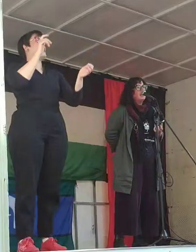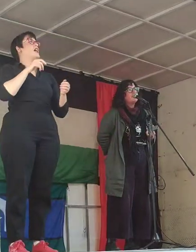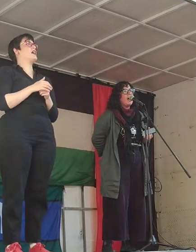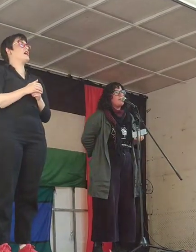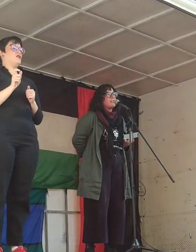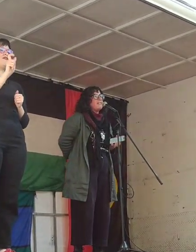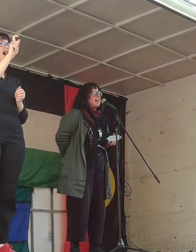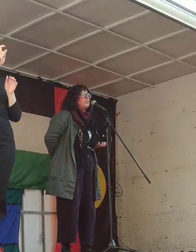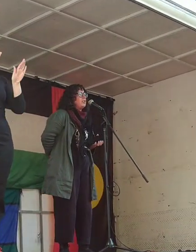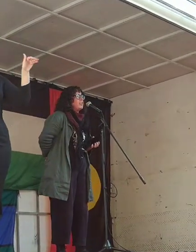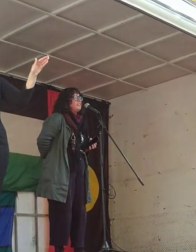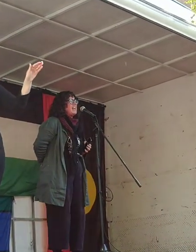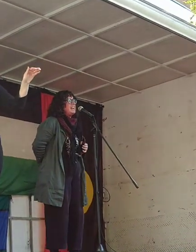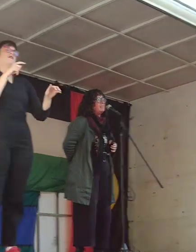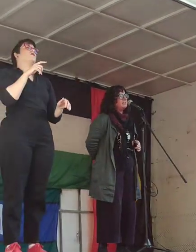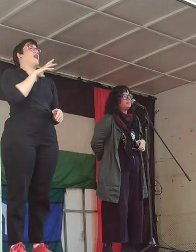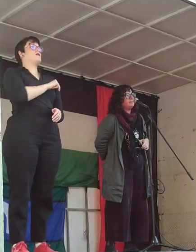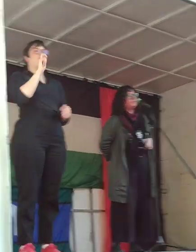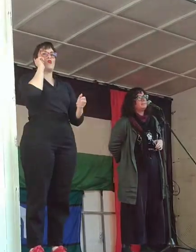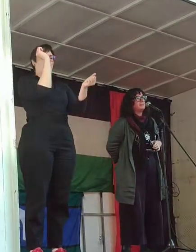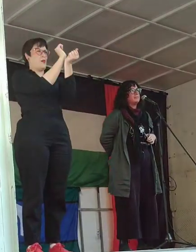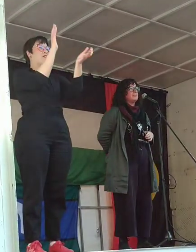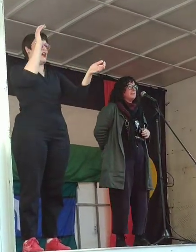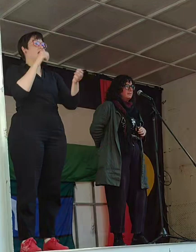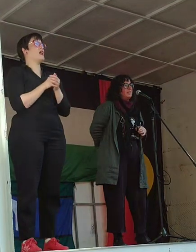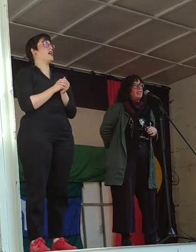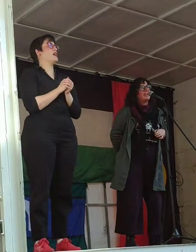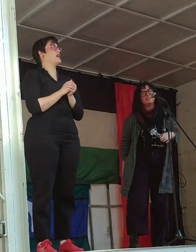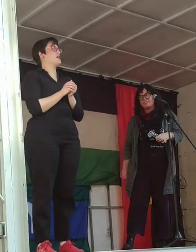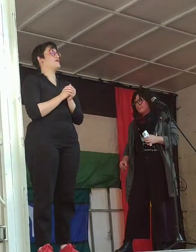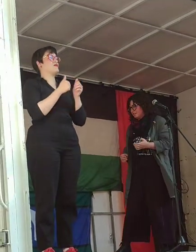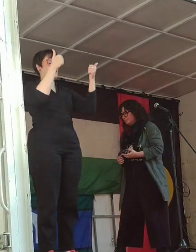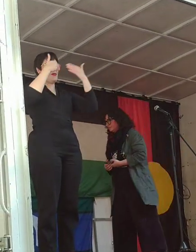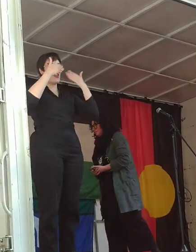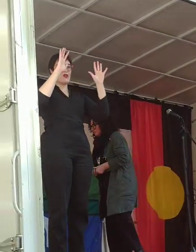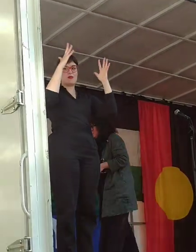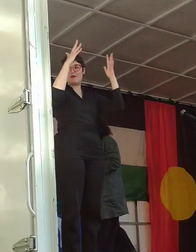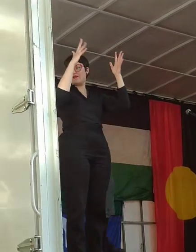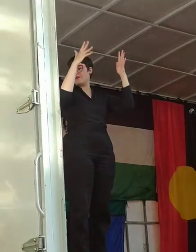Palestine will be free. From the river to the sea, Palestine will be free.